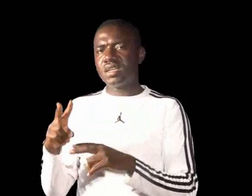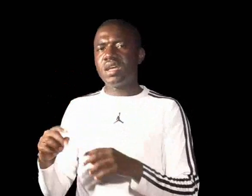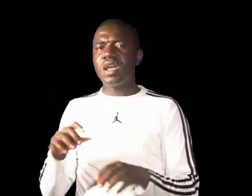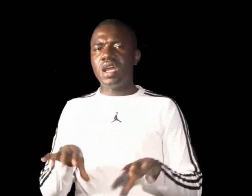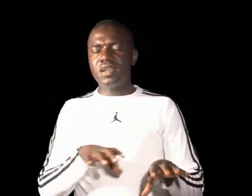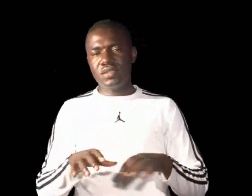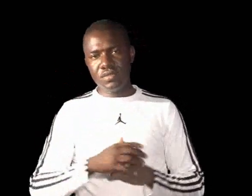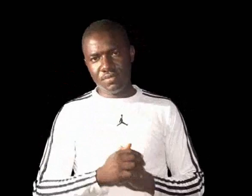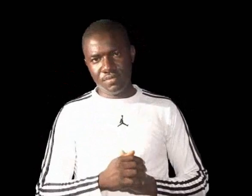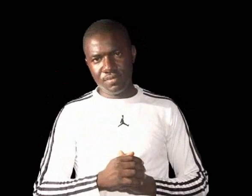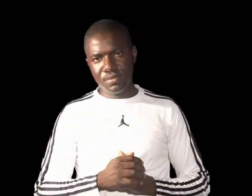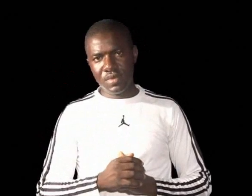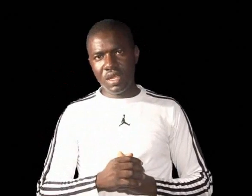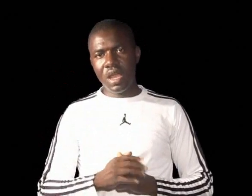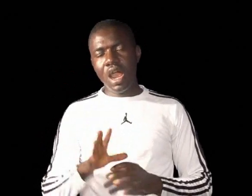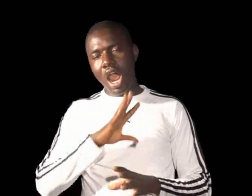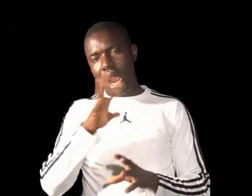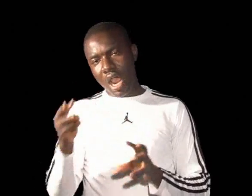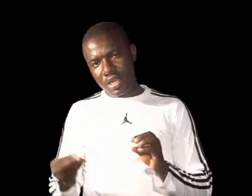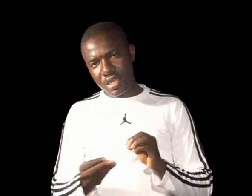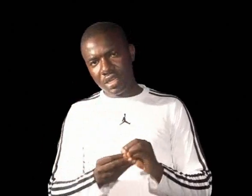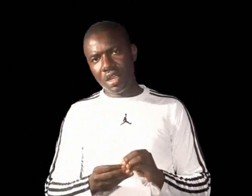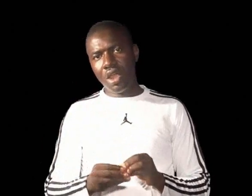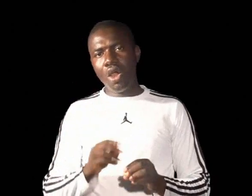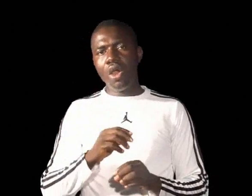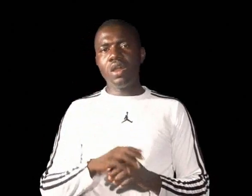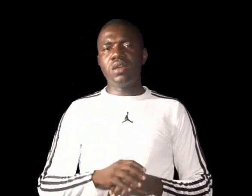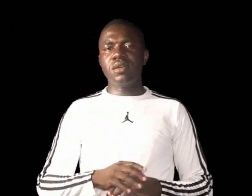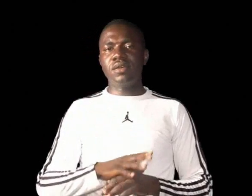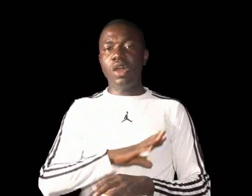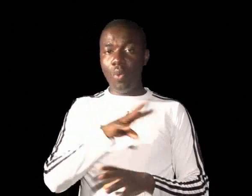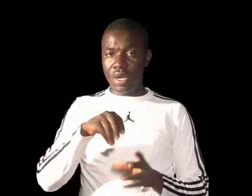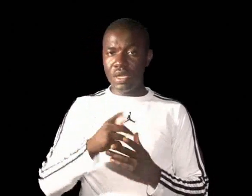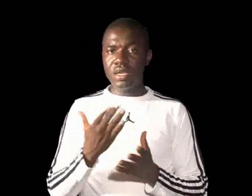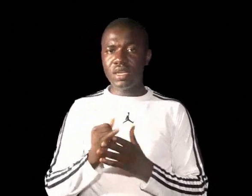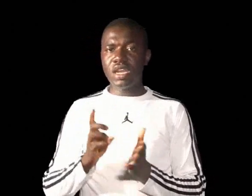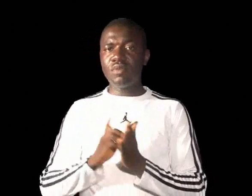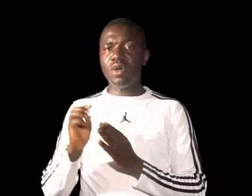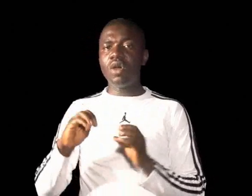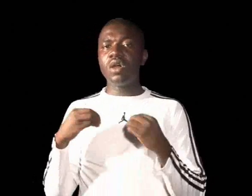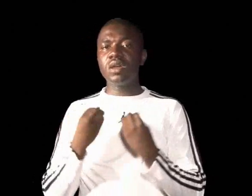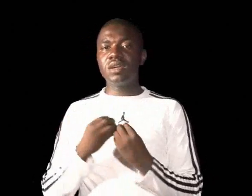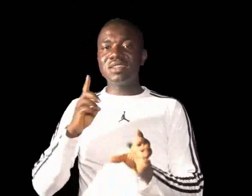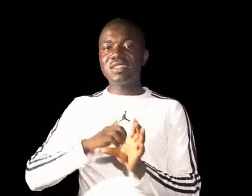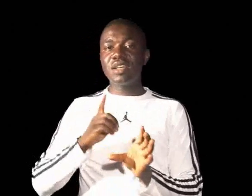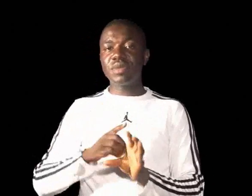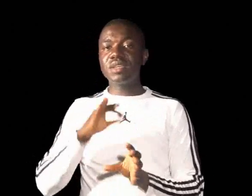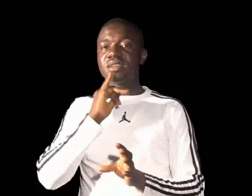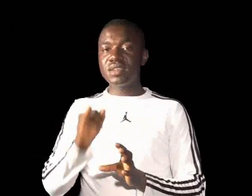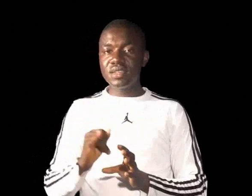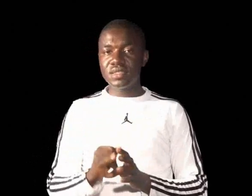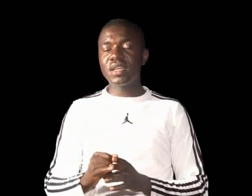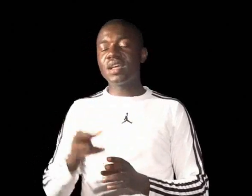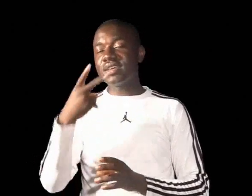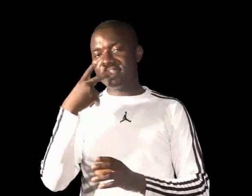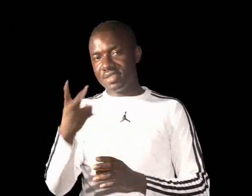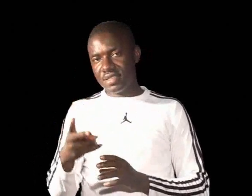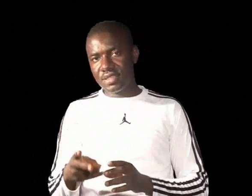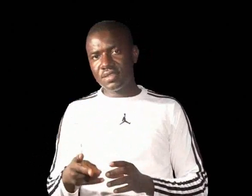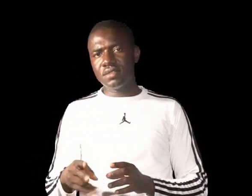resources to facilitate action. Additionally, within development organizations, disability is often